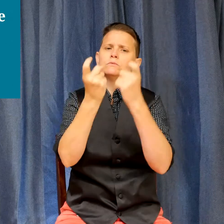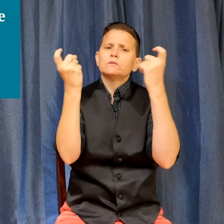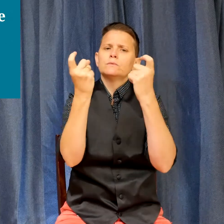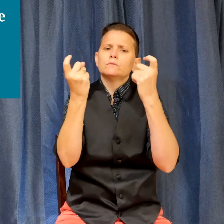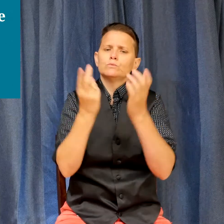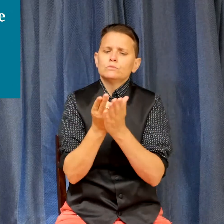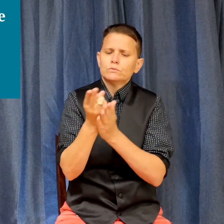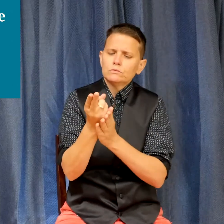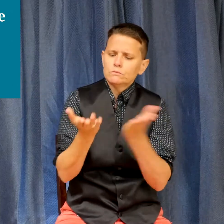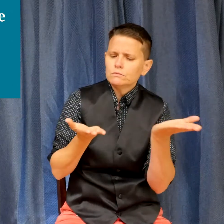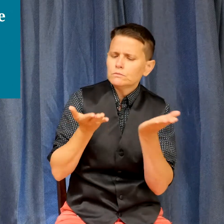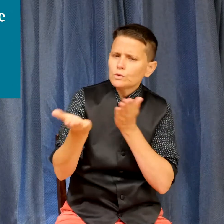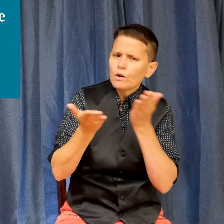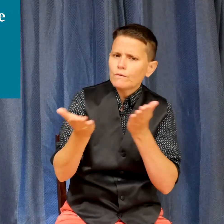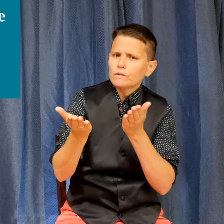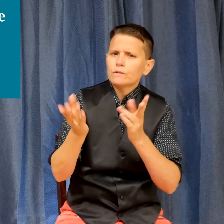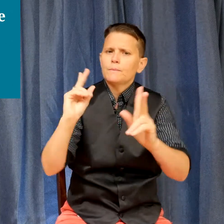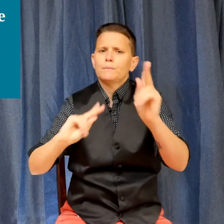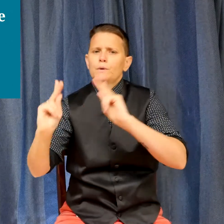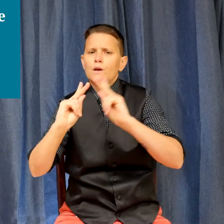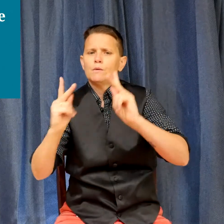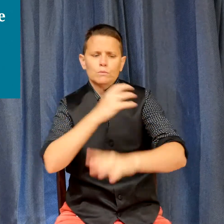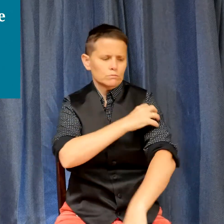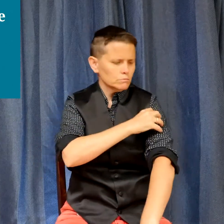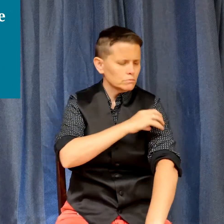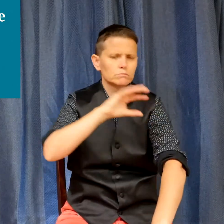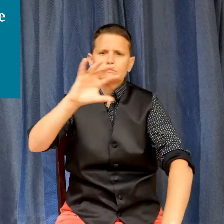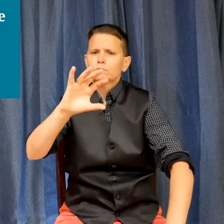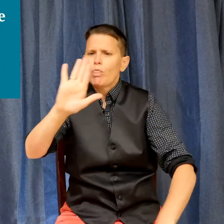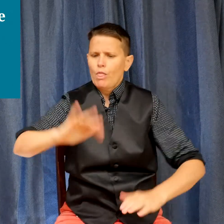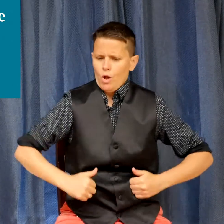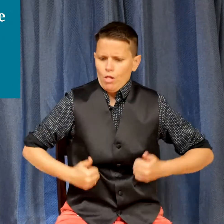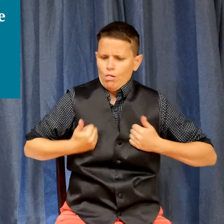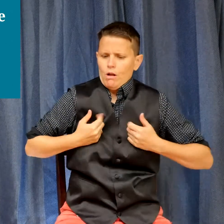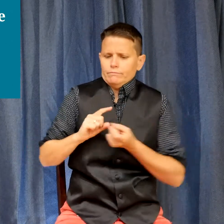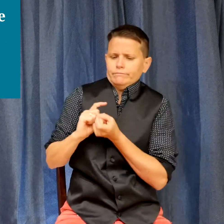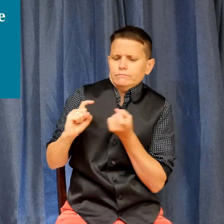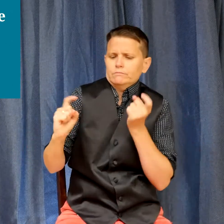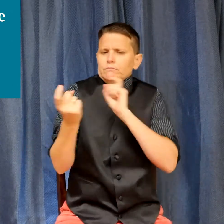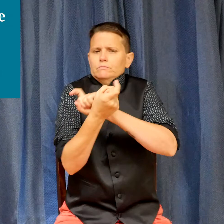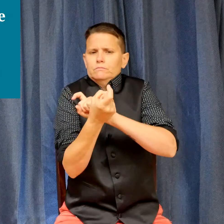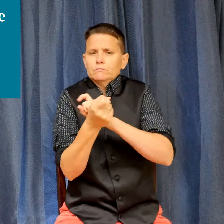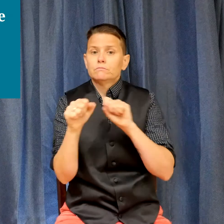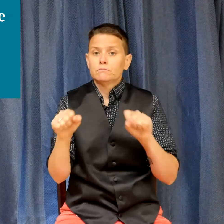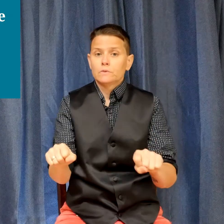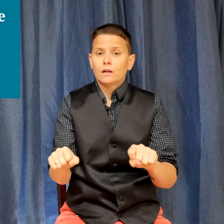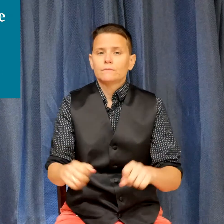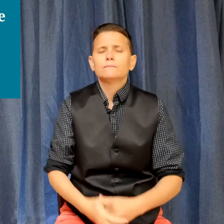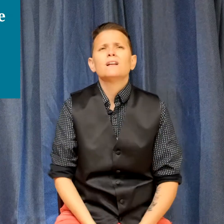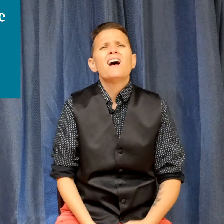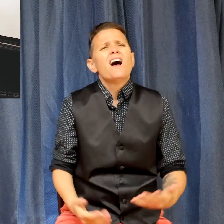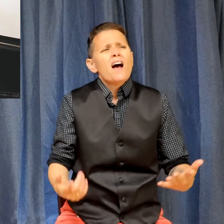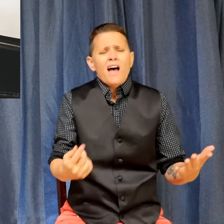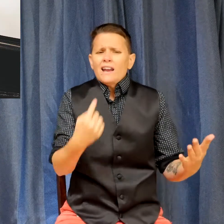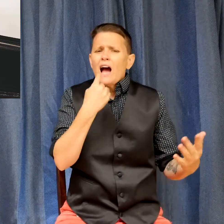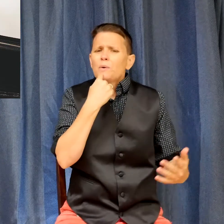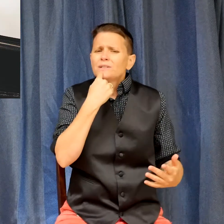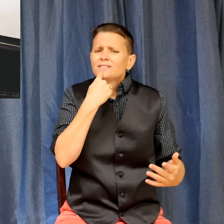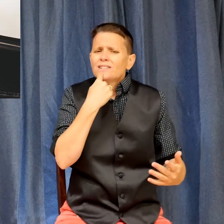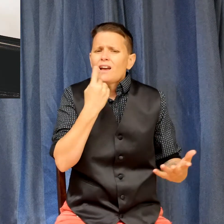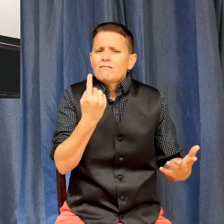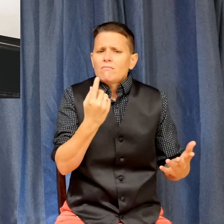life, serve truth, and empower people to transform their lives. And I would say all